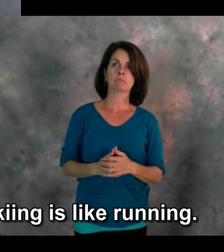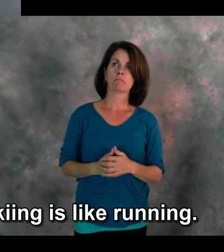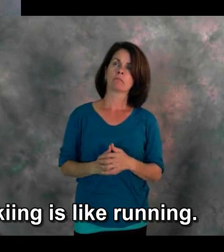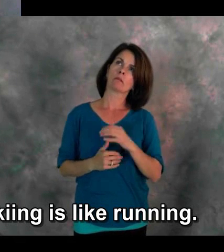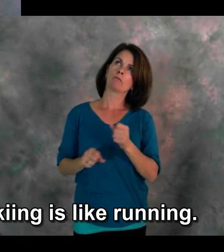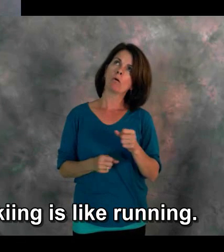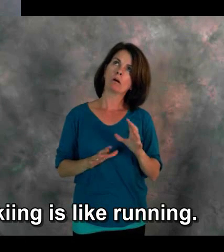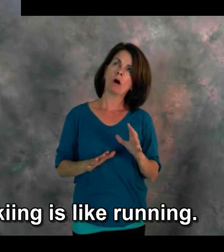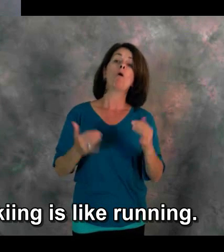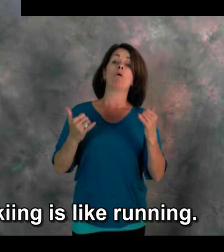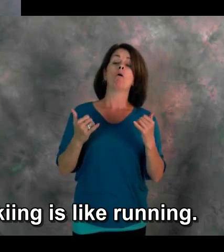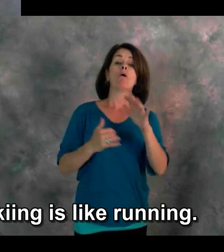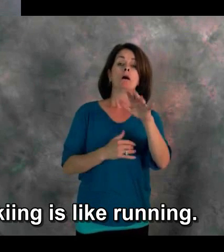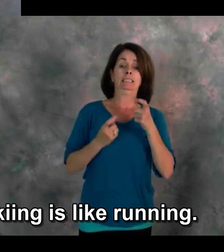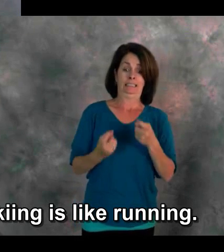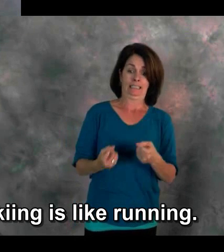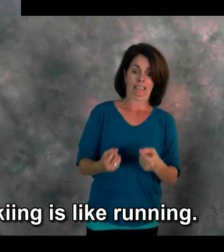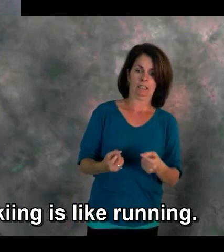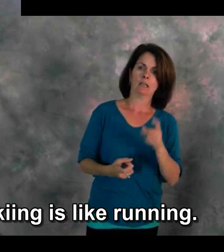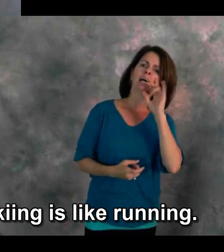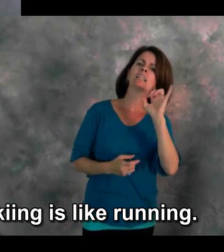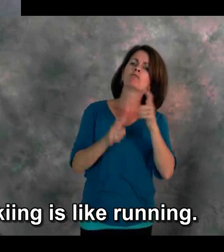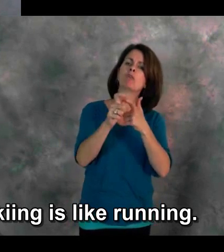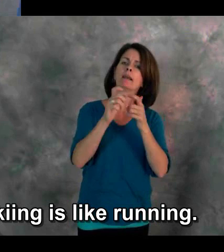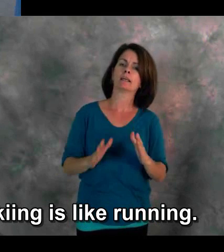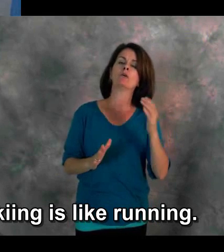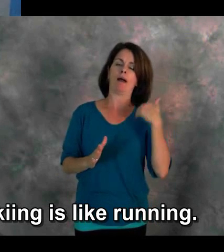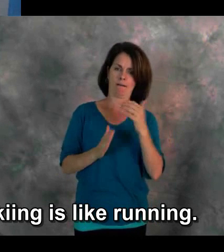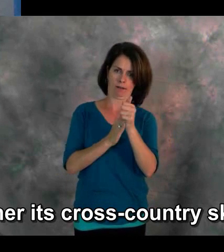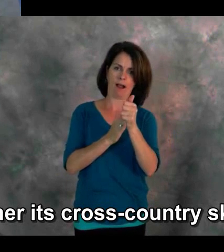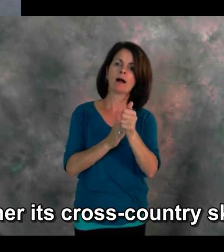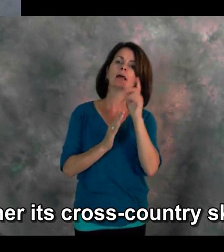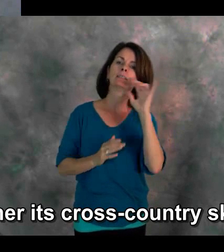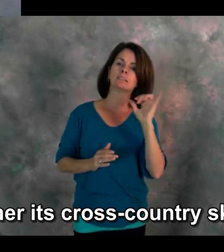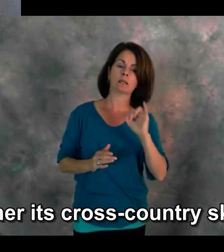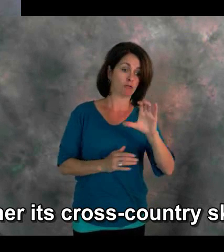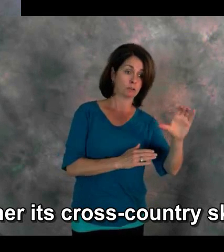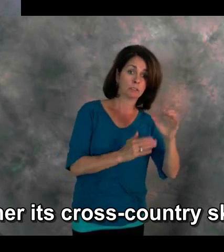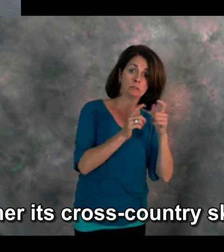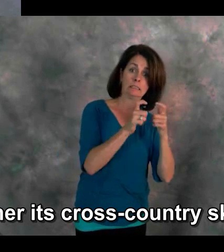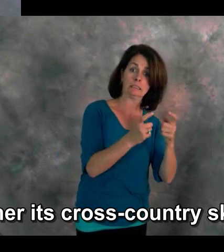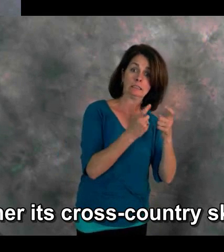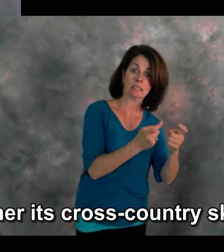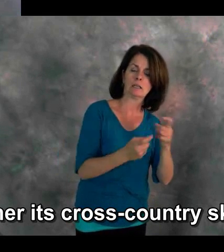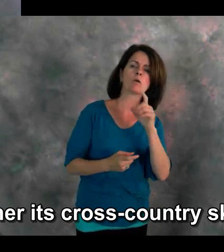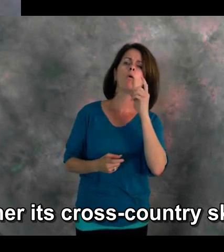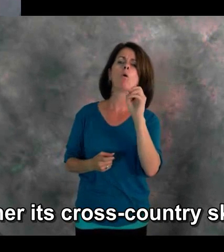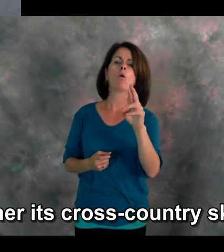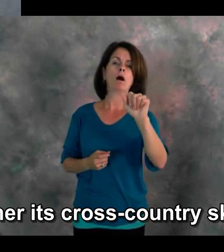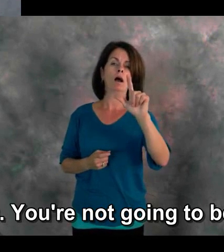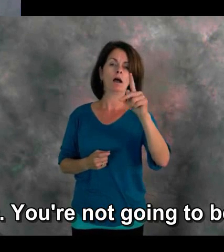That kind of leaves skiing. Skiing is a lot like running. You ski with a guide, whether it's cross-country